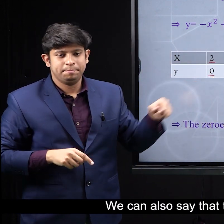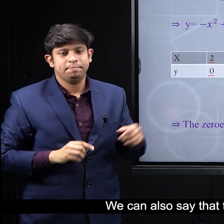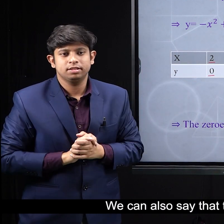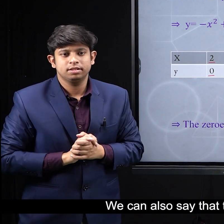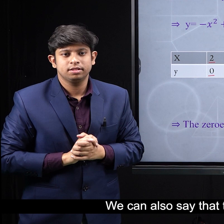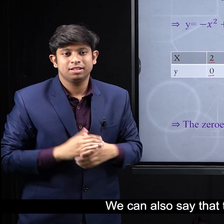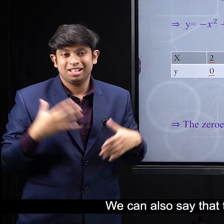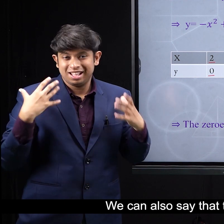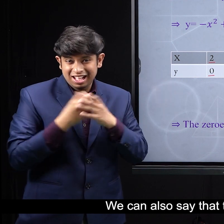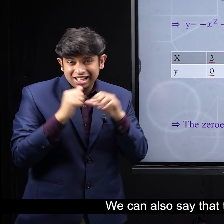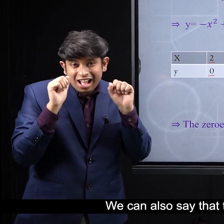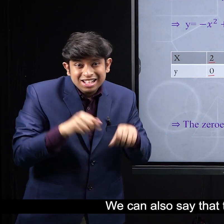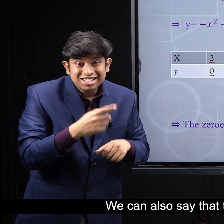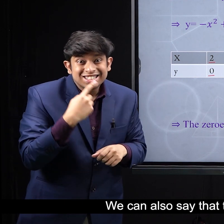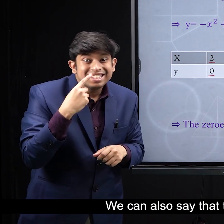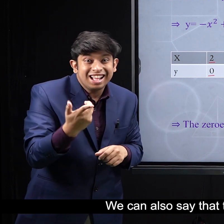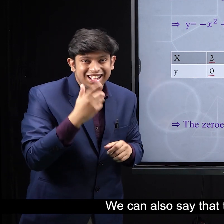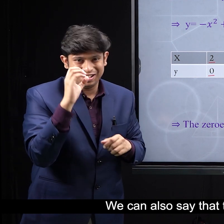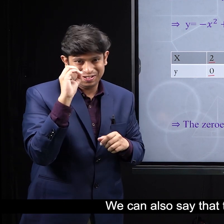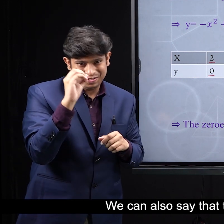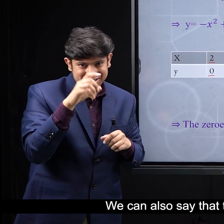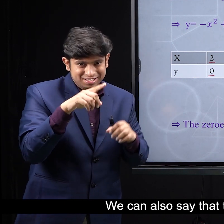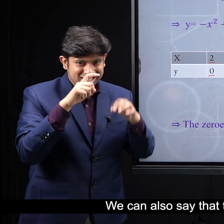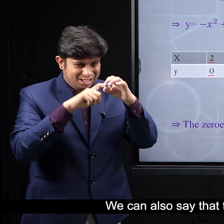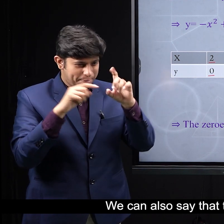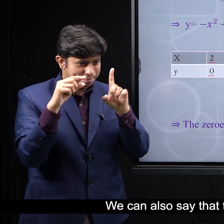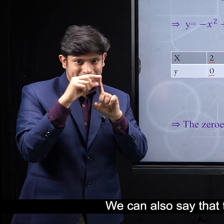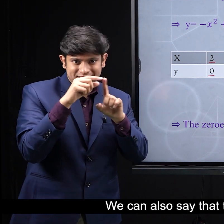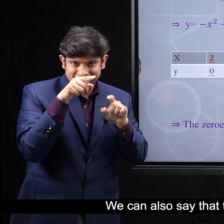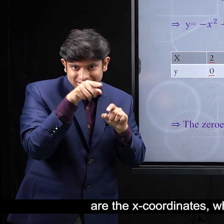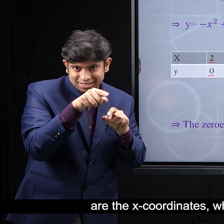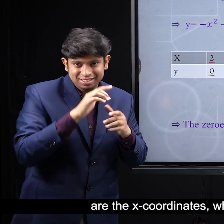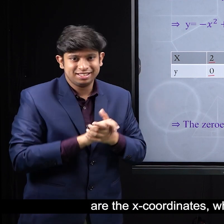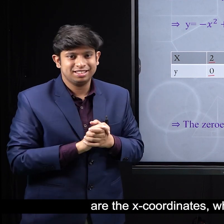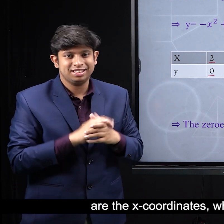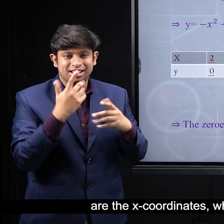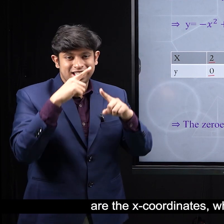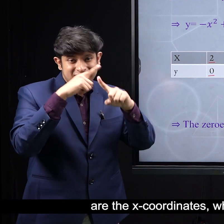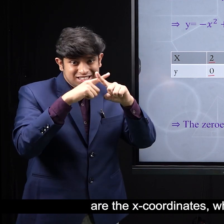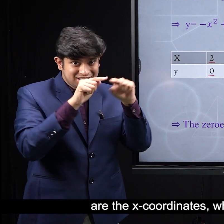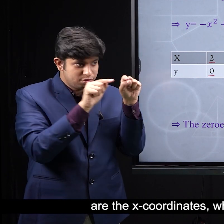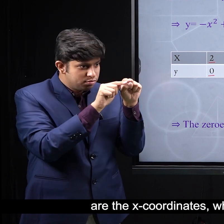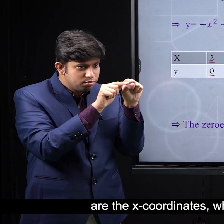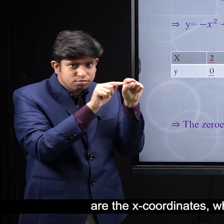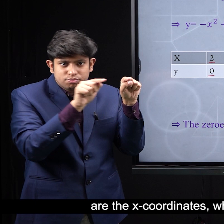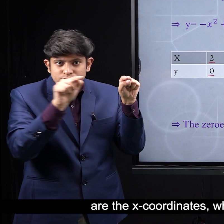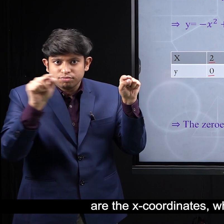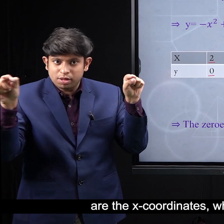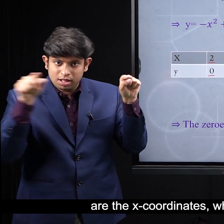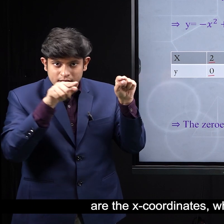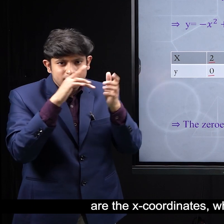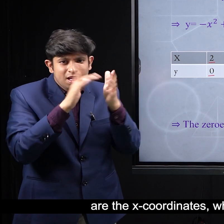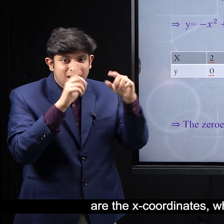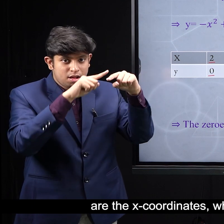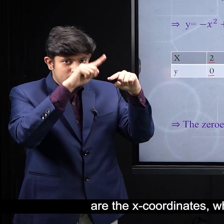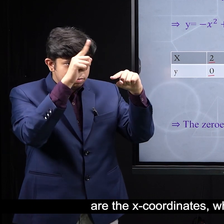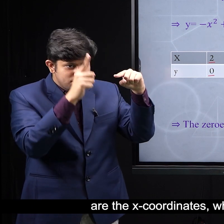We can also say that the zeros of the quadratic polynomial are the x coordinates where the parabola formed intersect the x